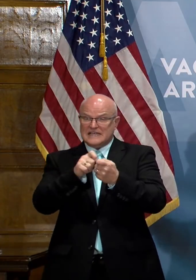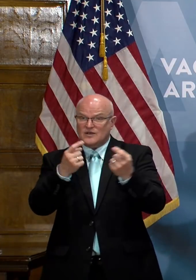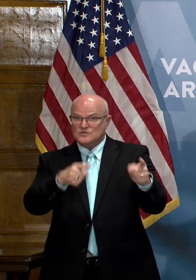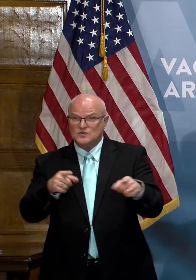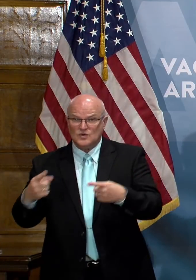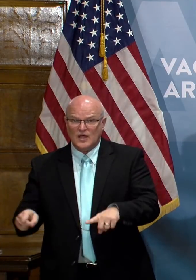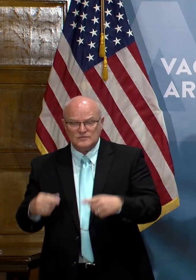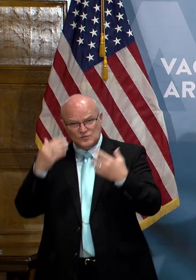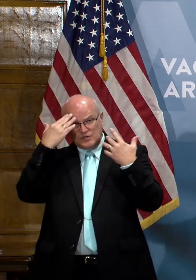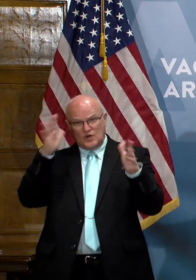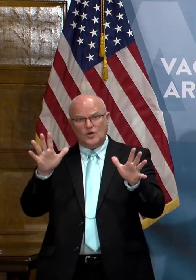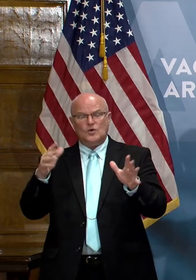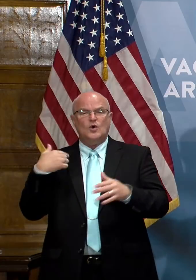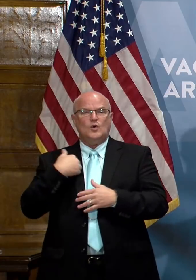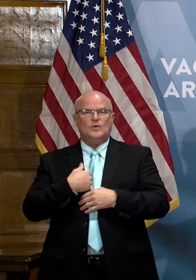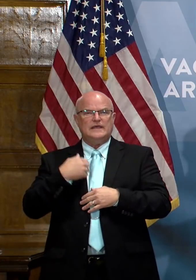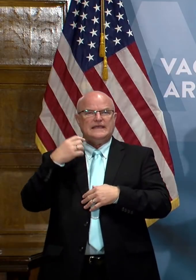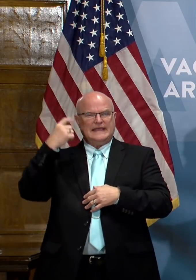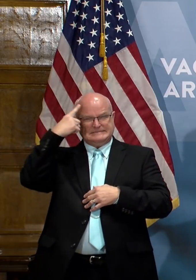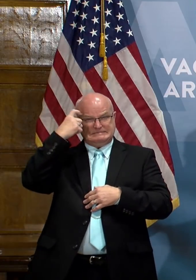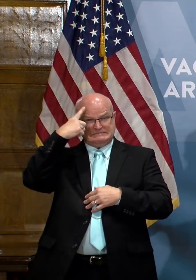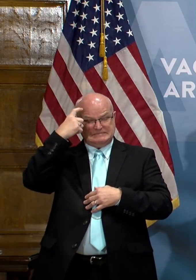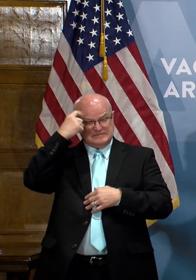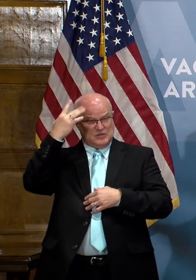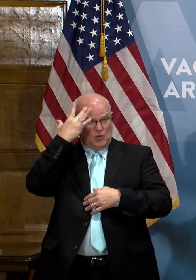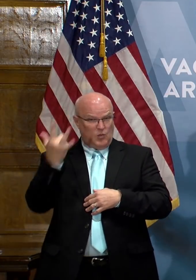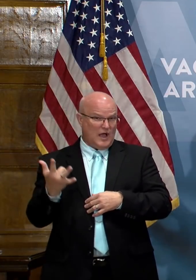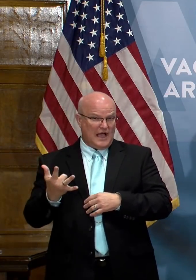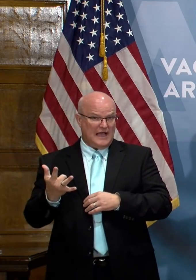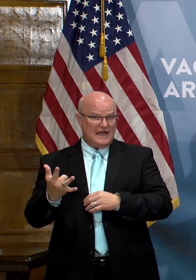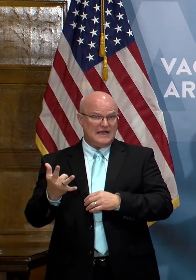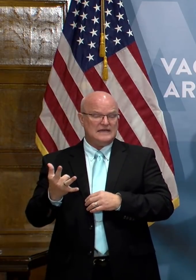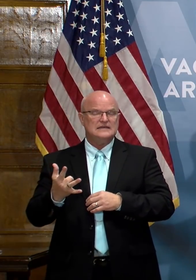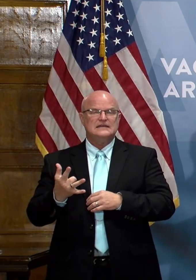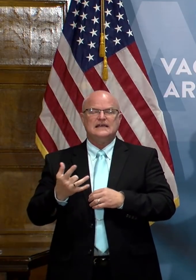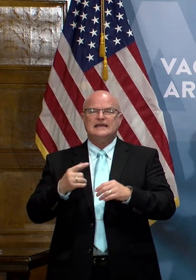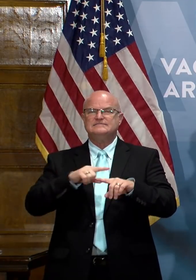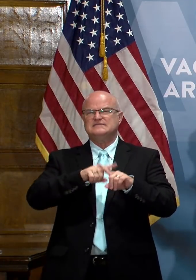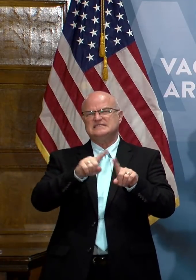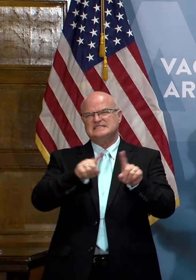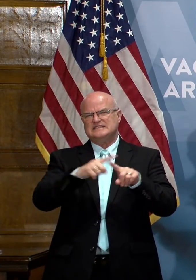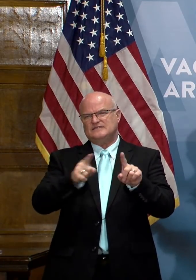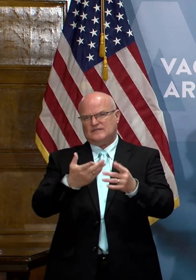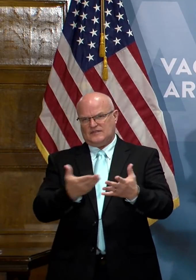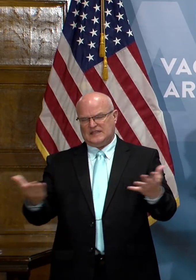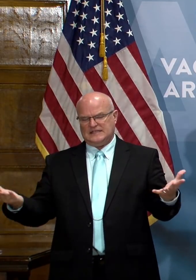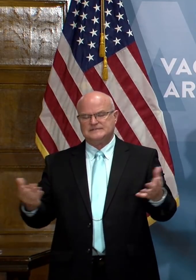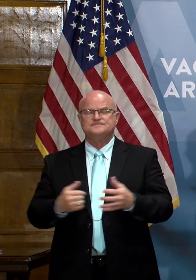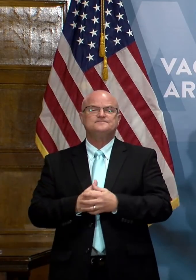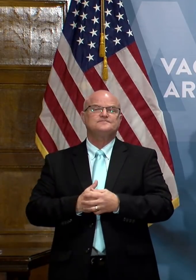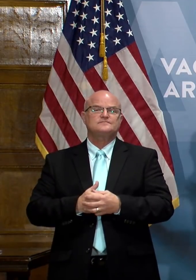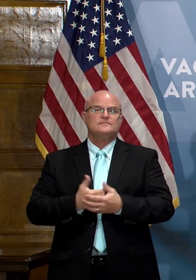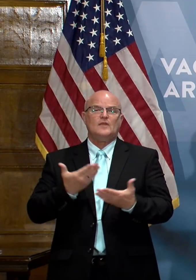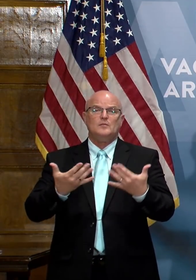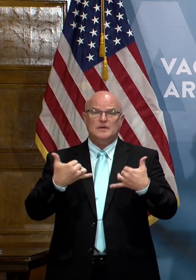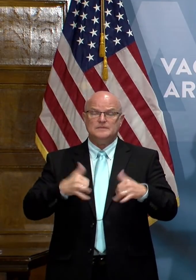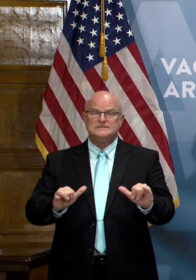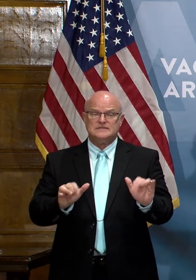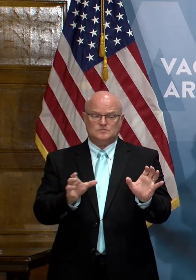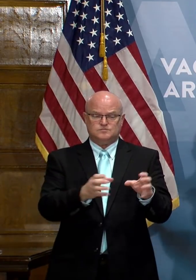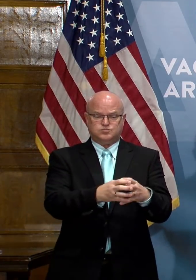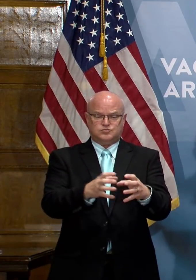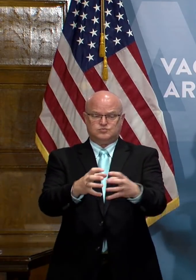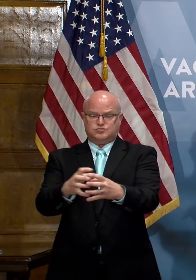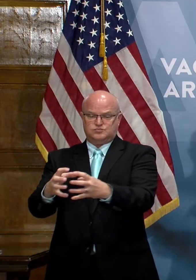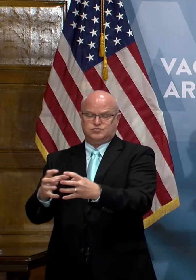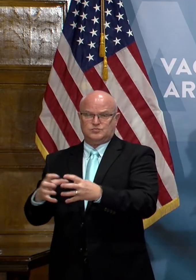We can hypothesize as to why this is happening, and it's multifactorial. First of all, there are probably still pockets within